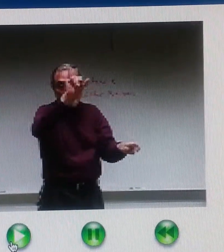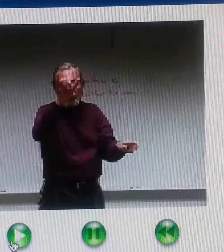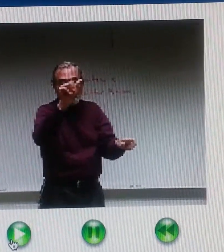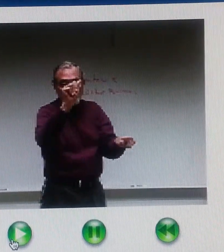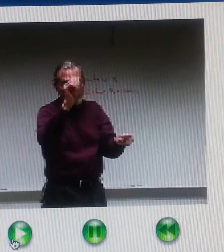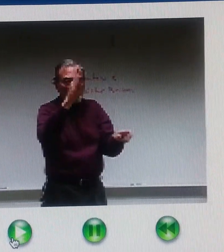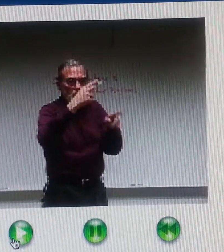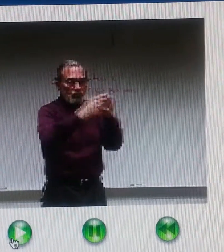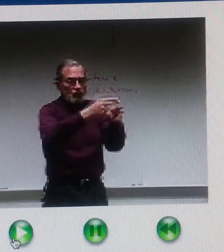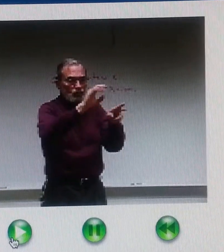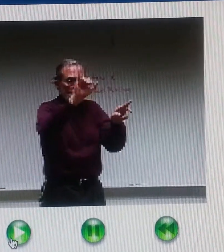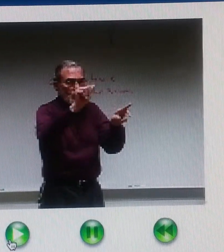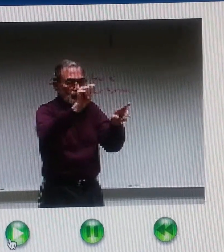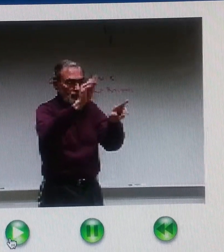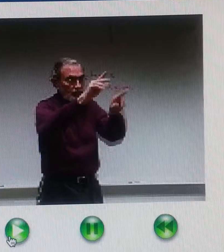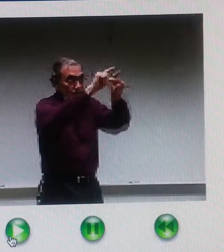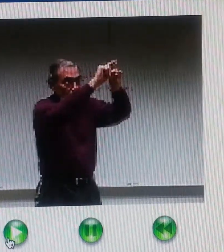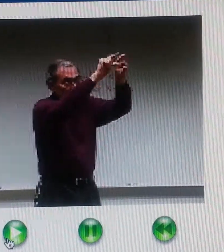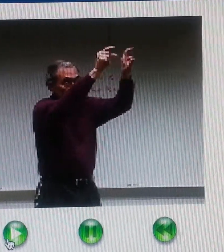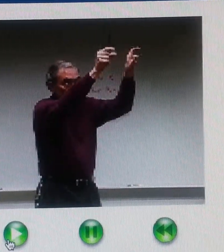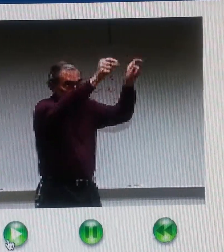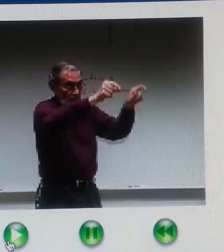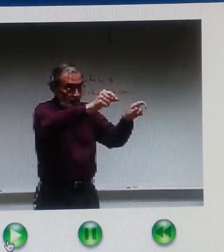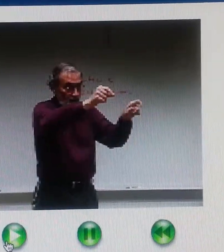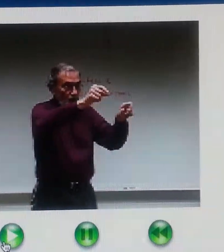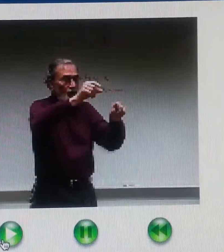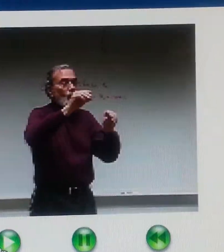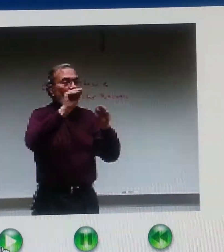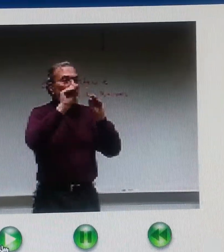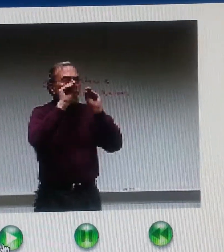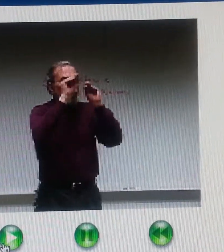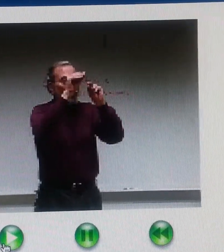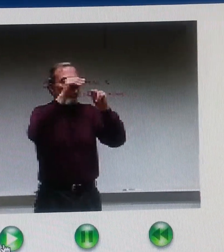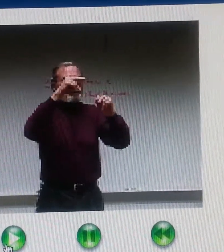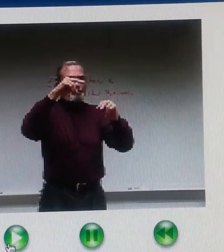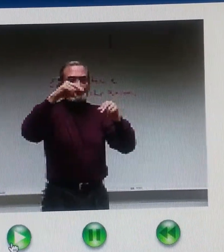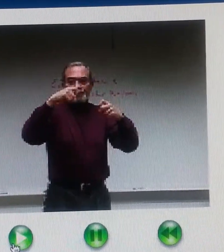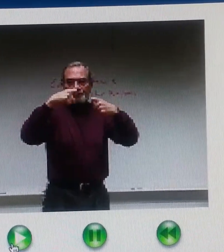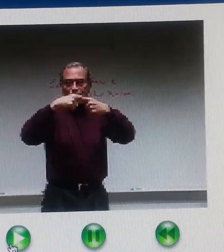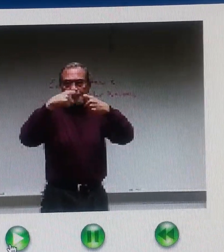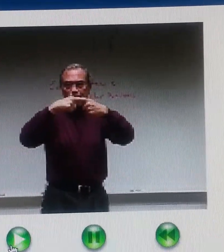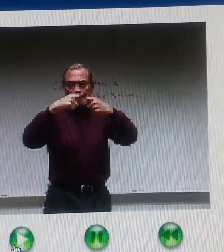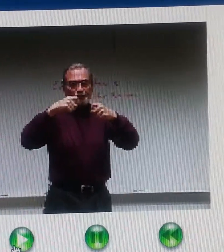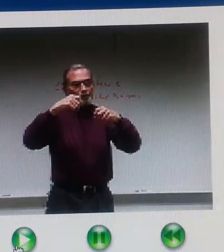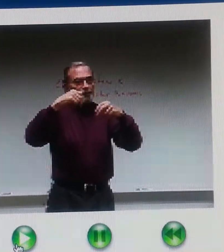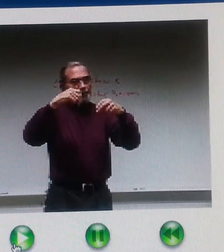So around the door frame, it was called a jab.